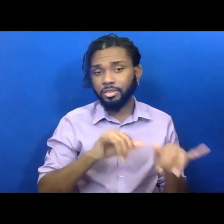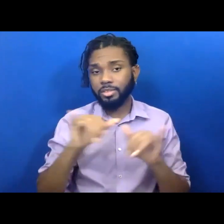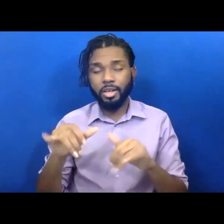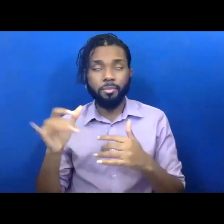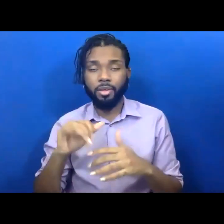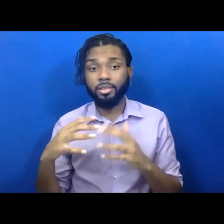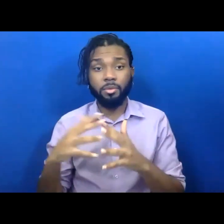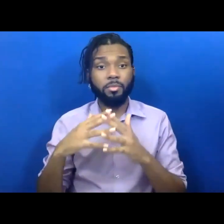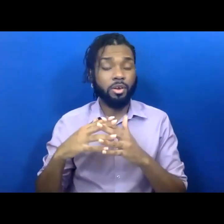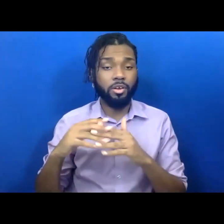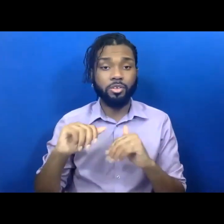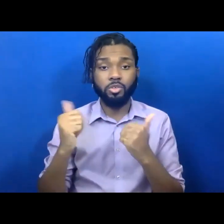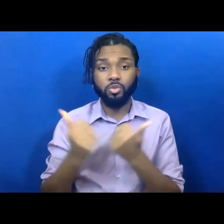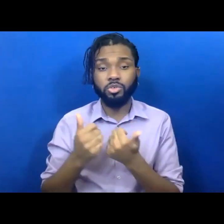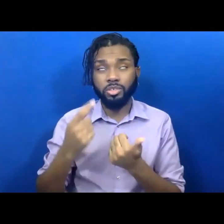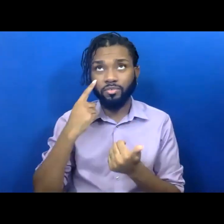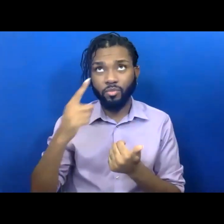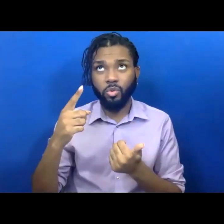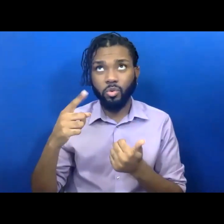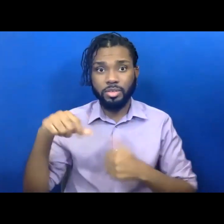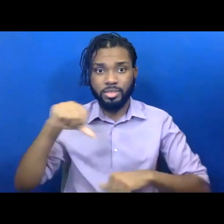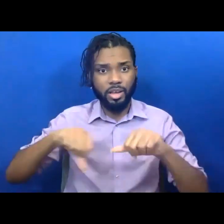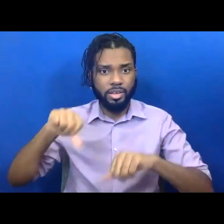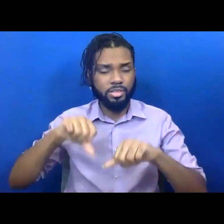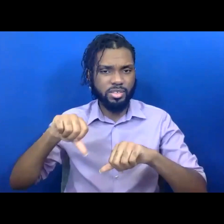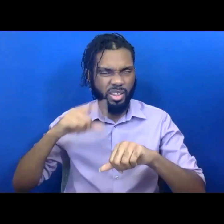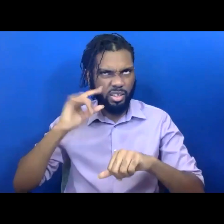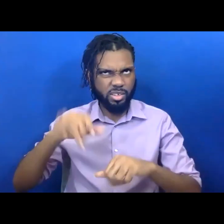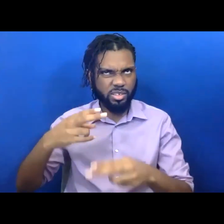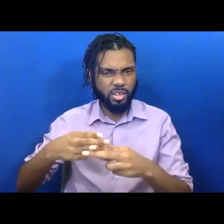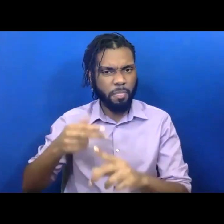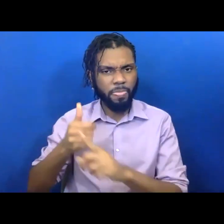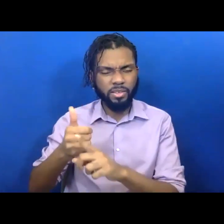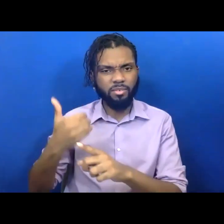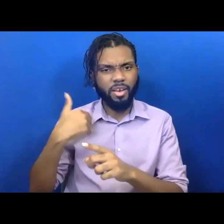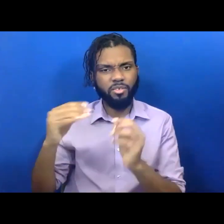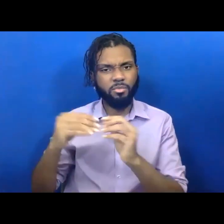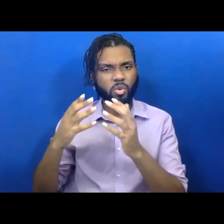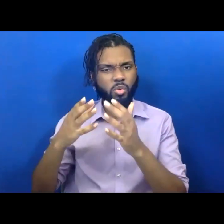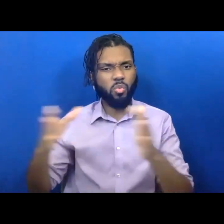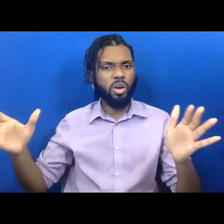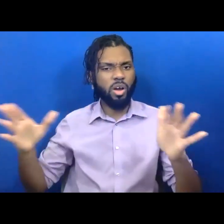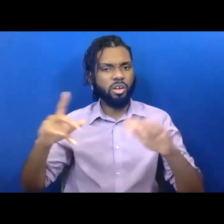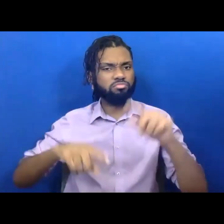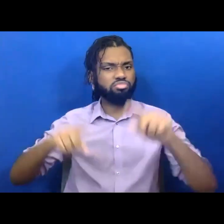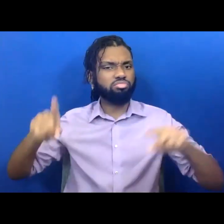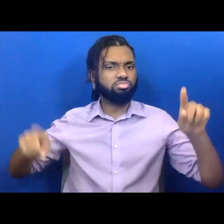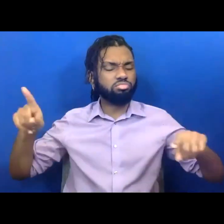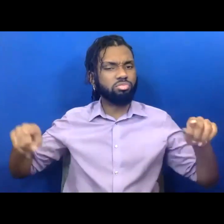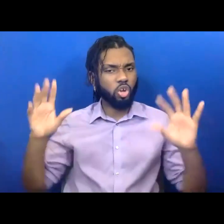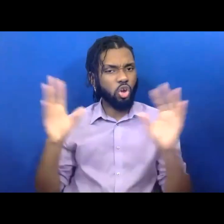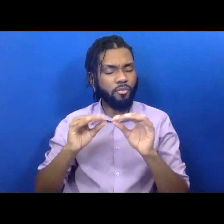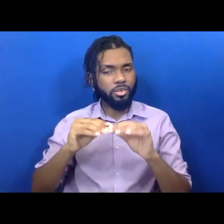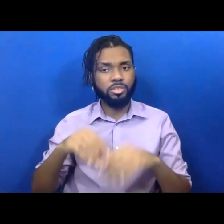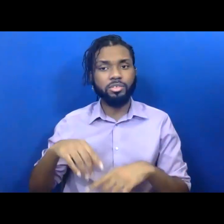Association for Sciences, I think it's called, it does a more wide-ranging conference where we're getting to